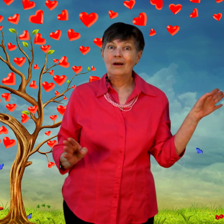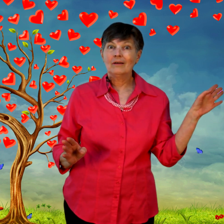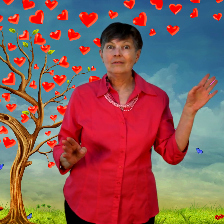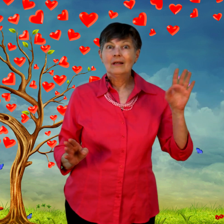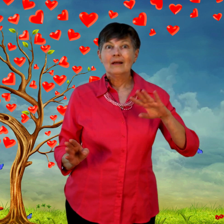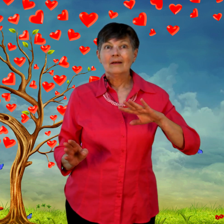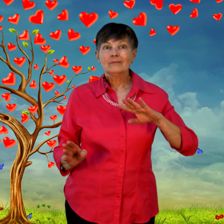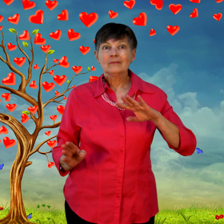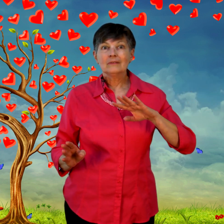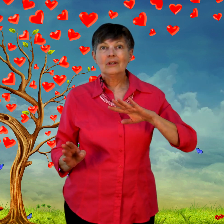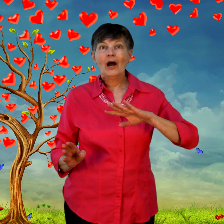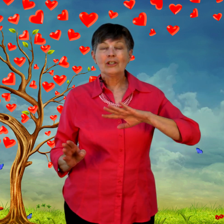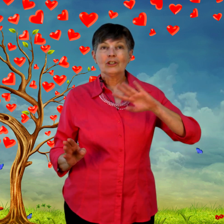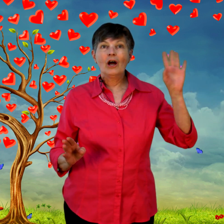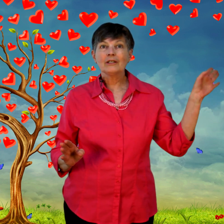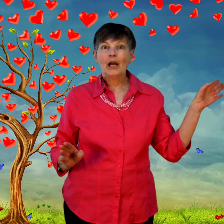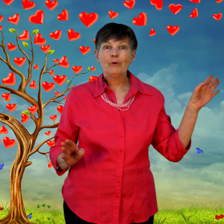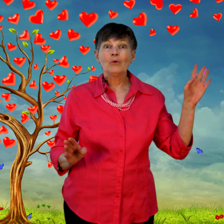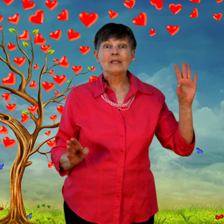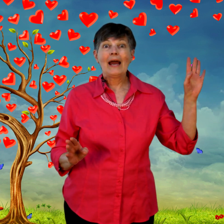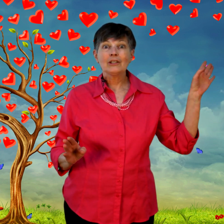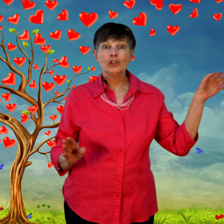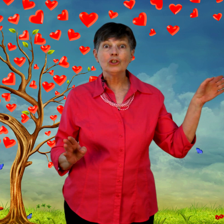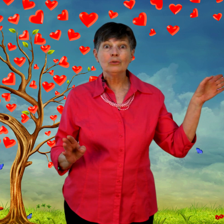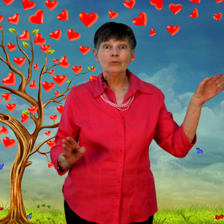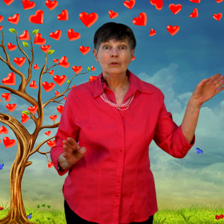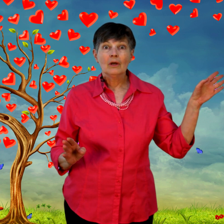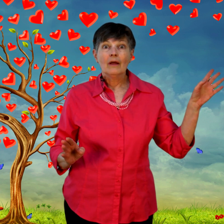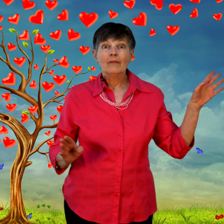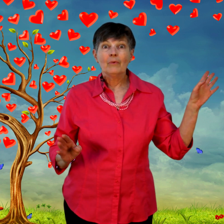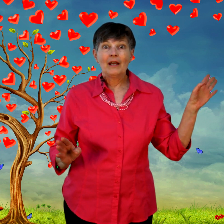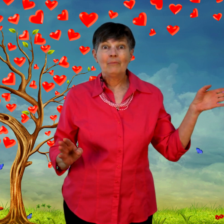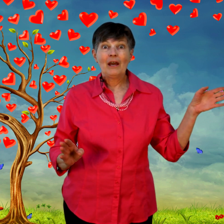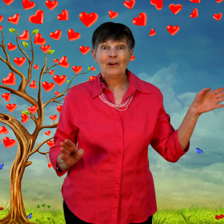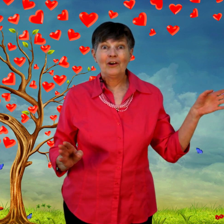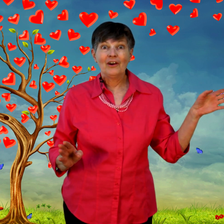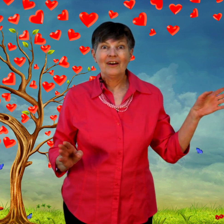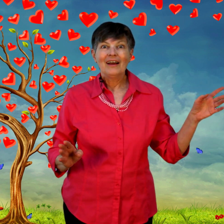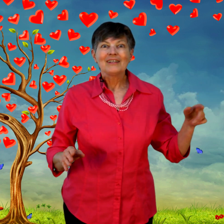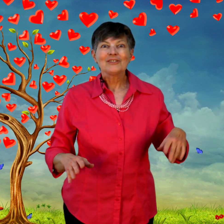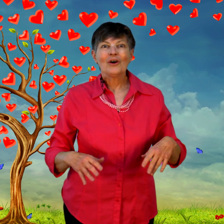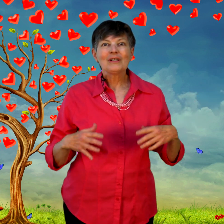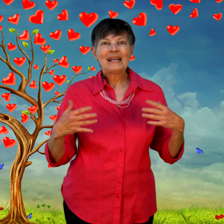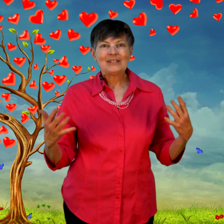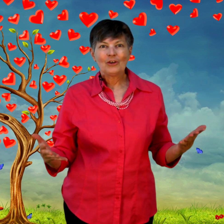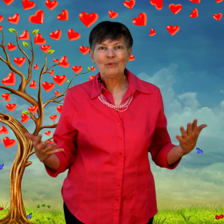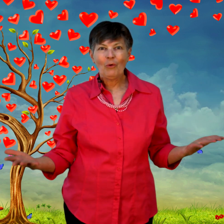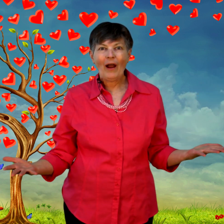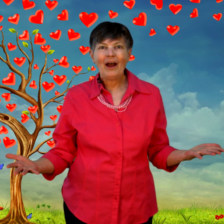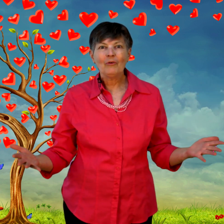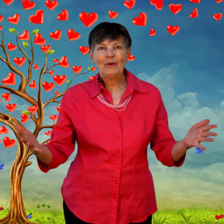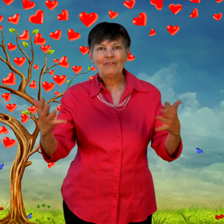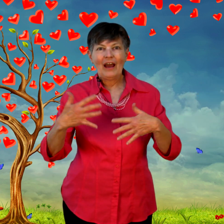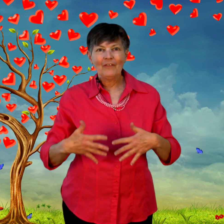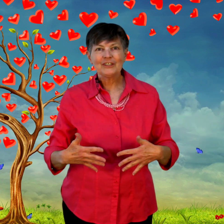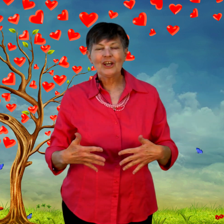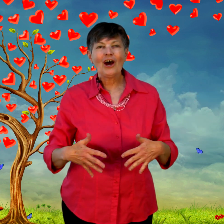a long time ago. It was last June when I met her. So it took me a while. We found the